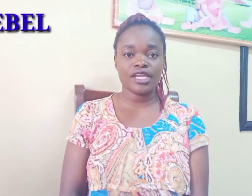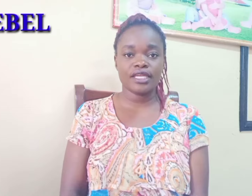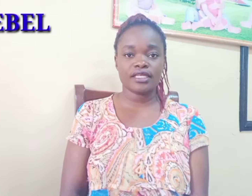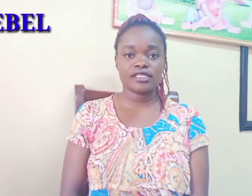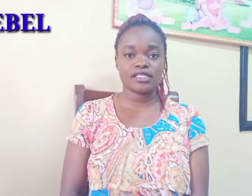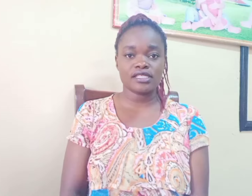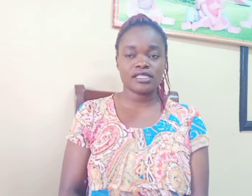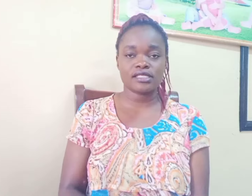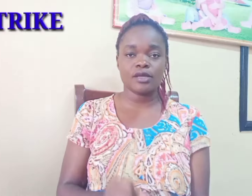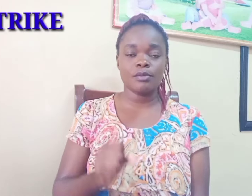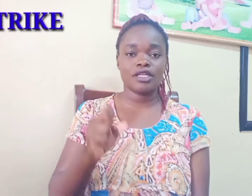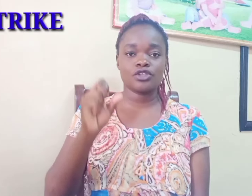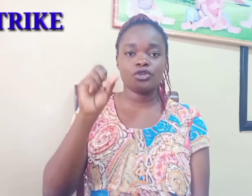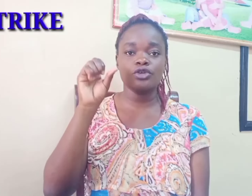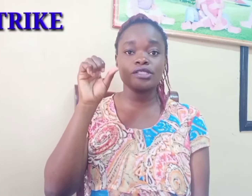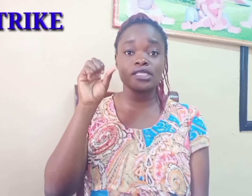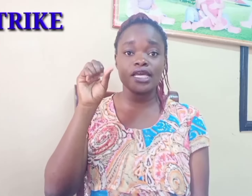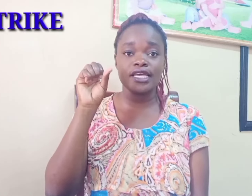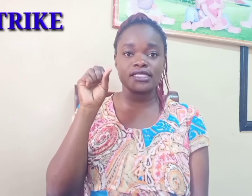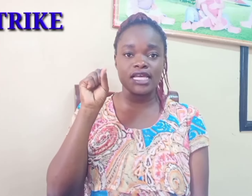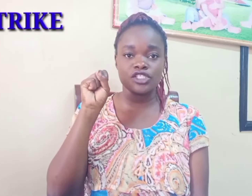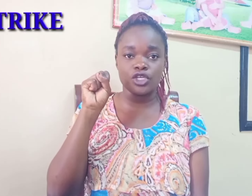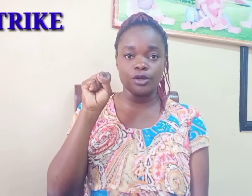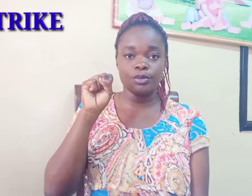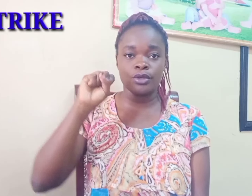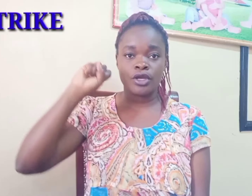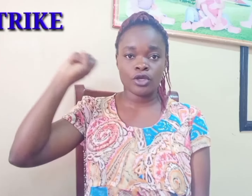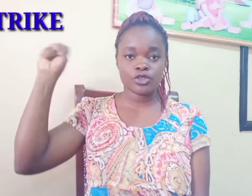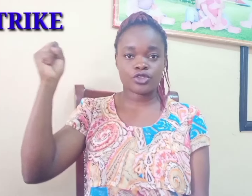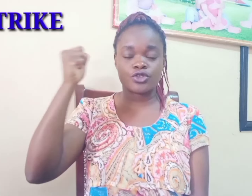Strike is just the same, but you use S hand shape,